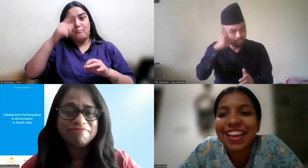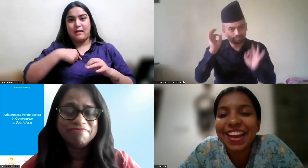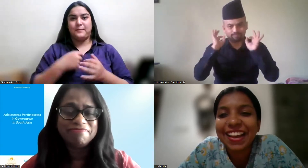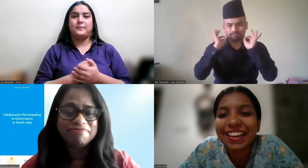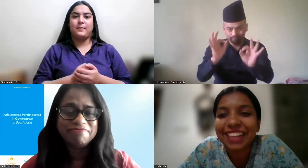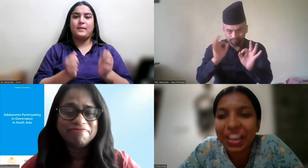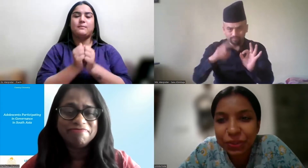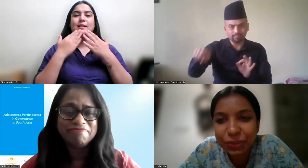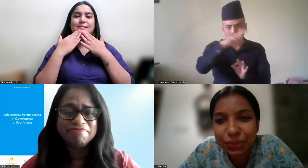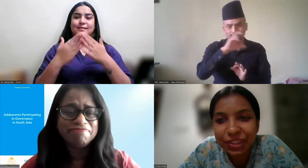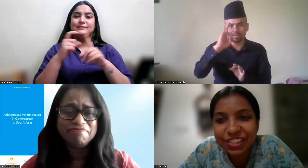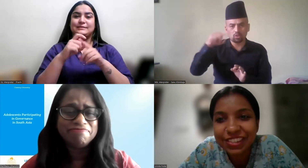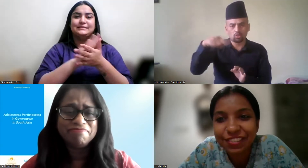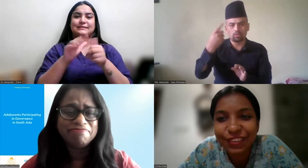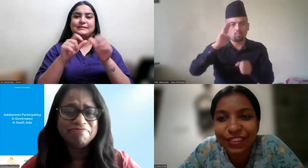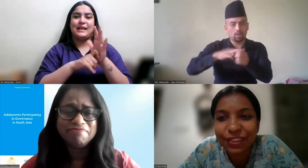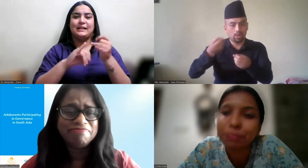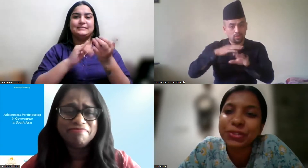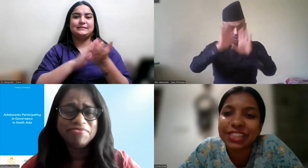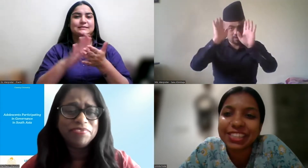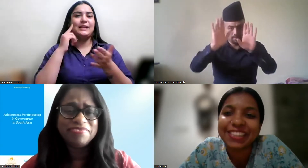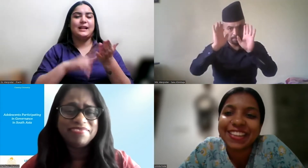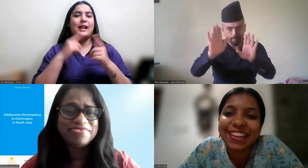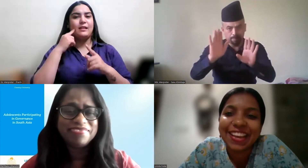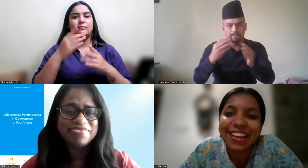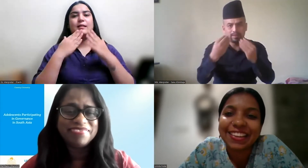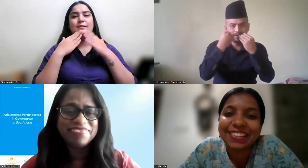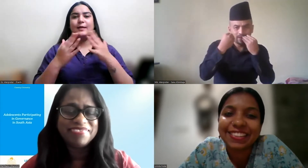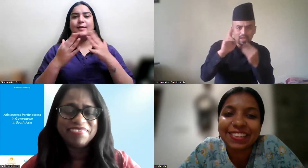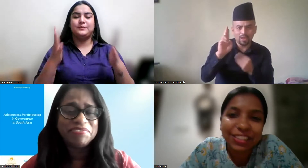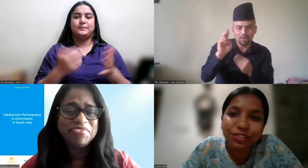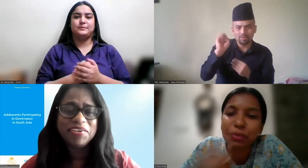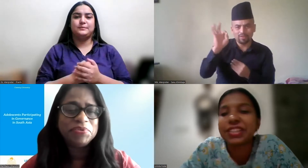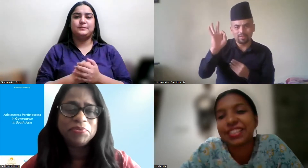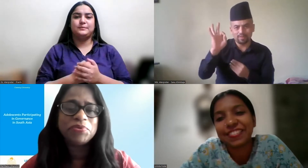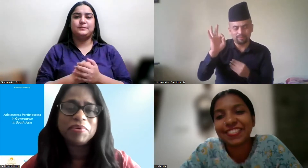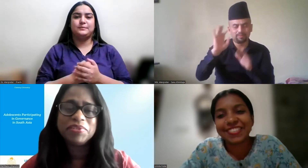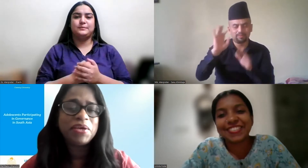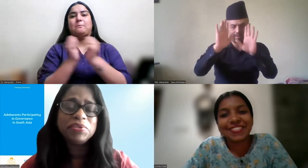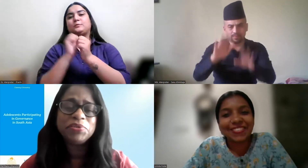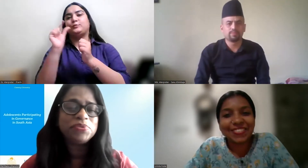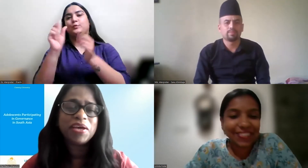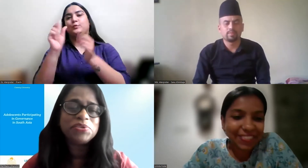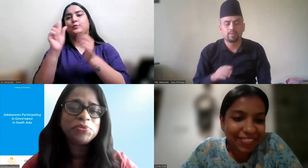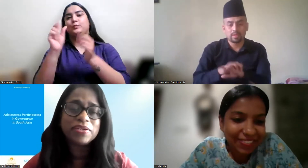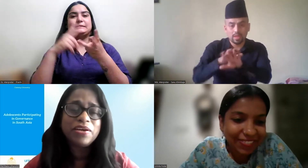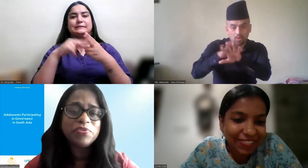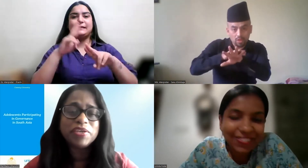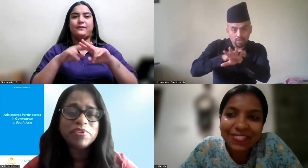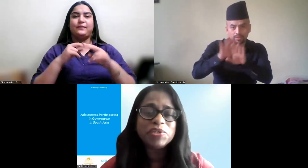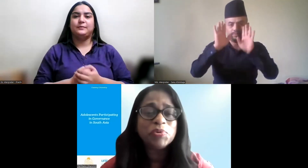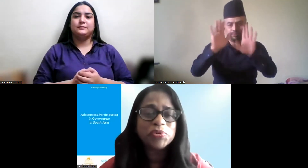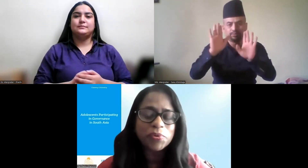me. And thank you to you, Darshini, for the opportunity and the learnings from UNICEF. Thank you so much. Thank you. And